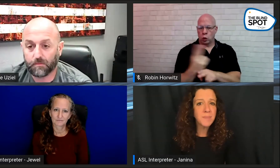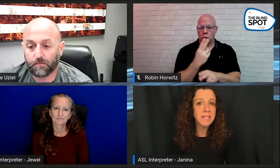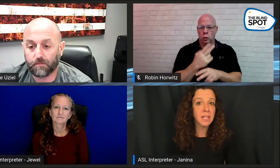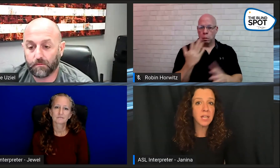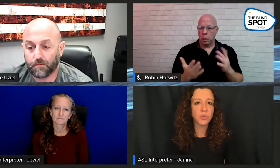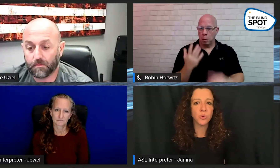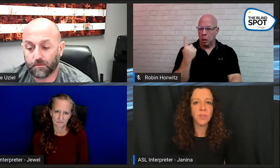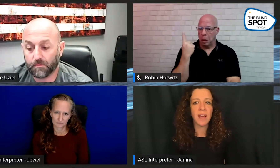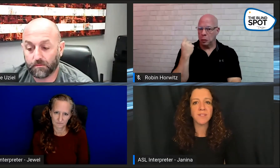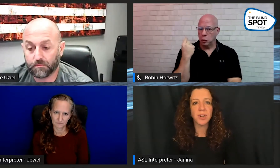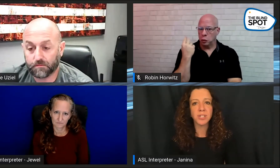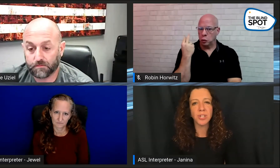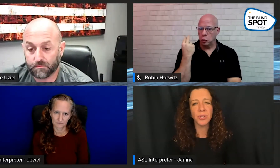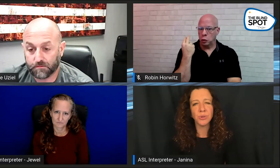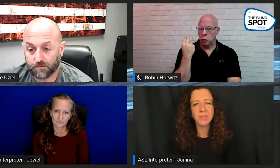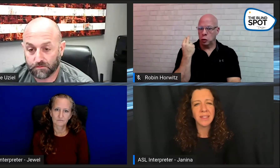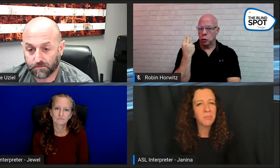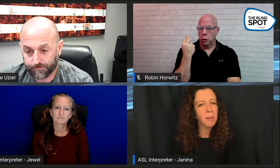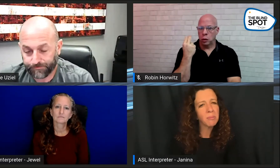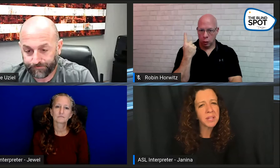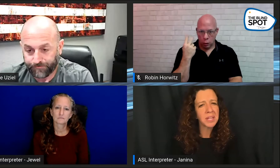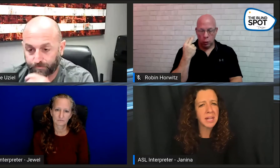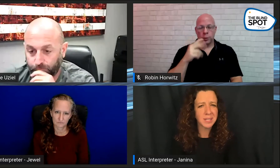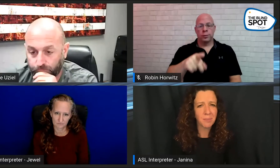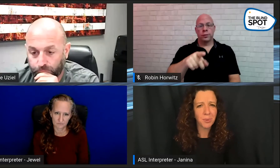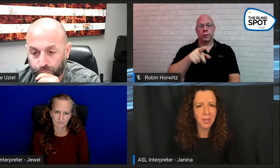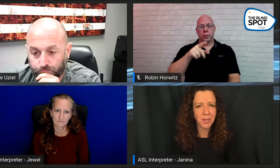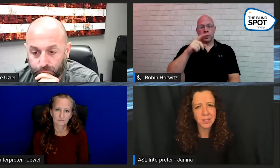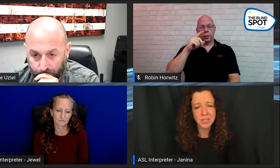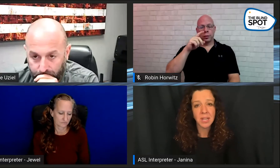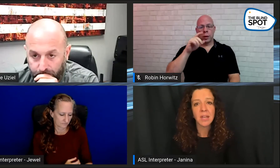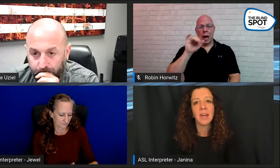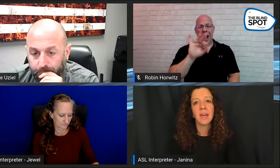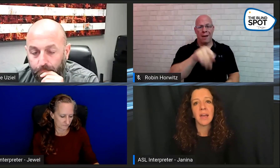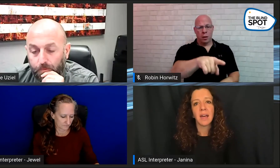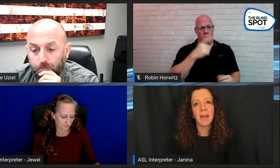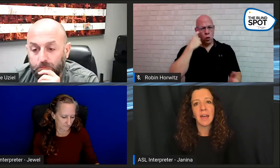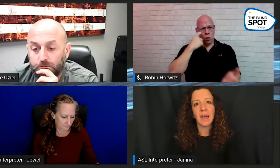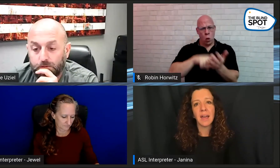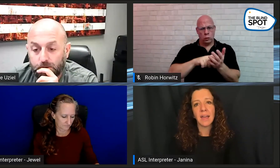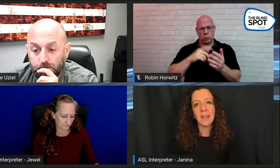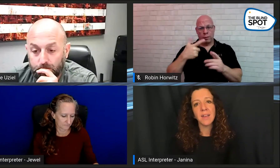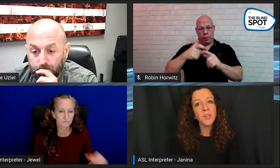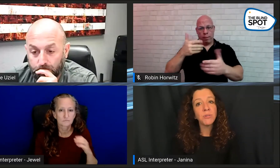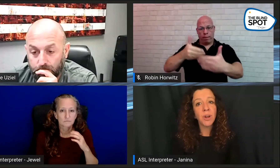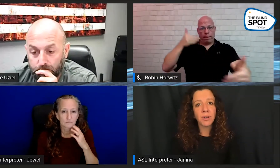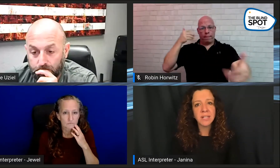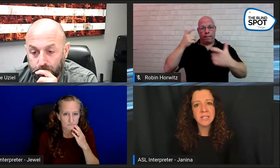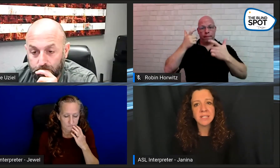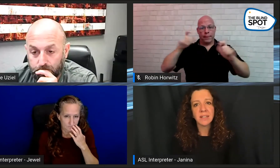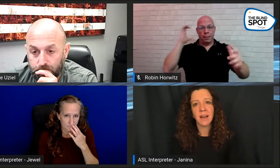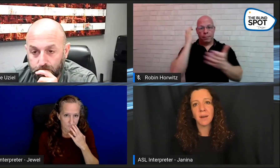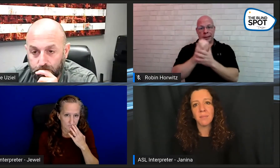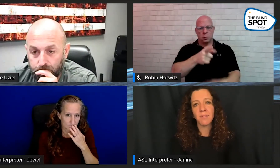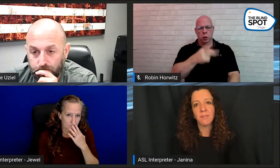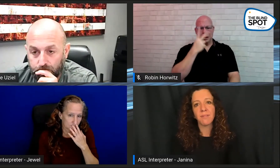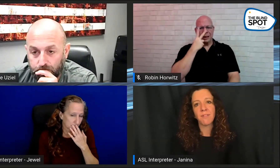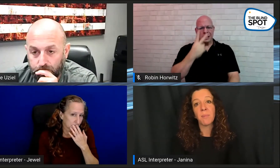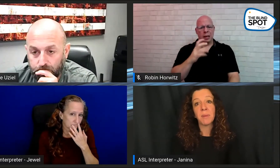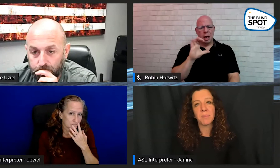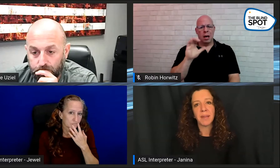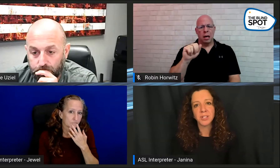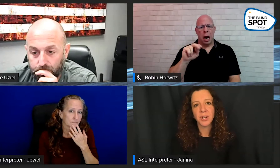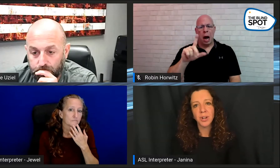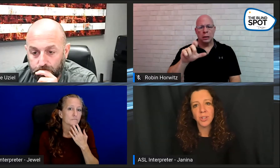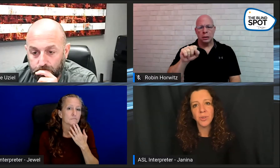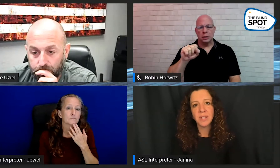So that's basically a tool that I've started to use, I think probably in the last couple years. If you notice from